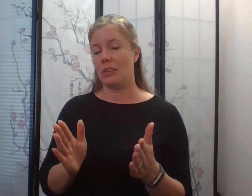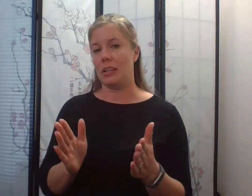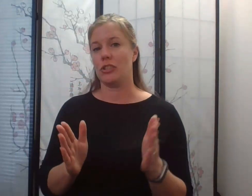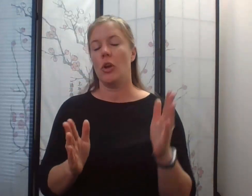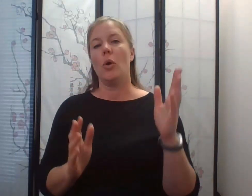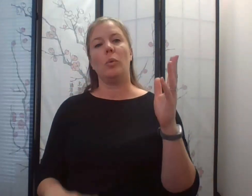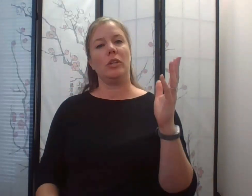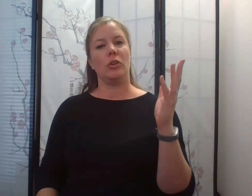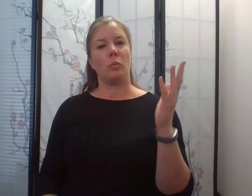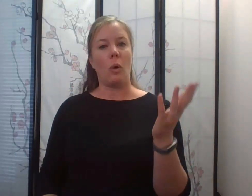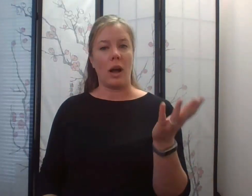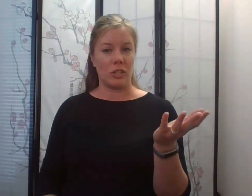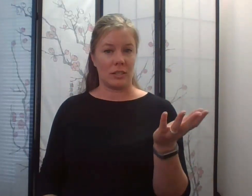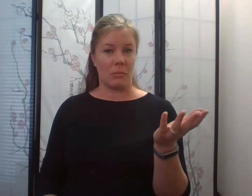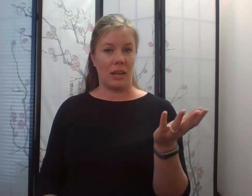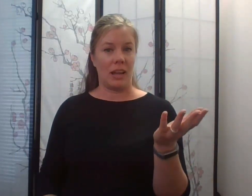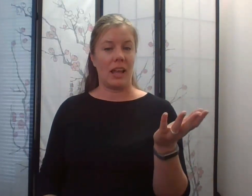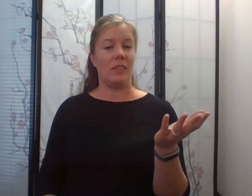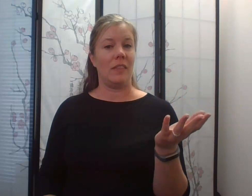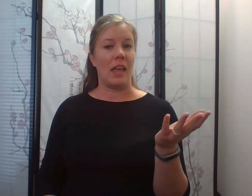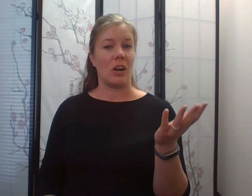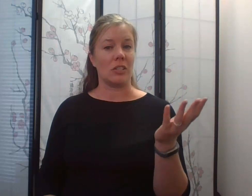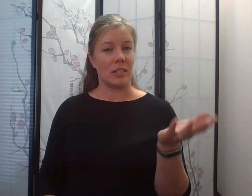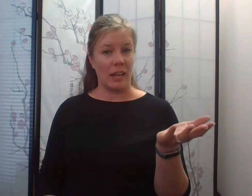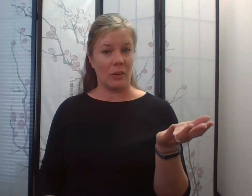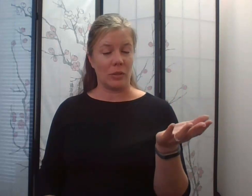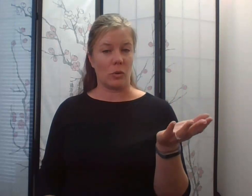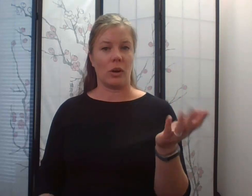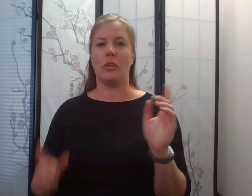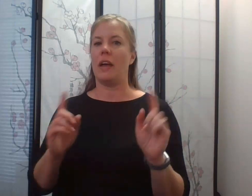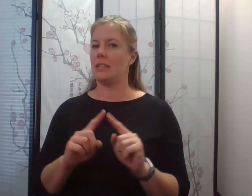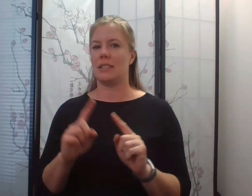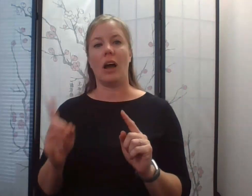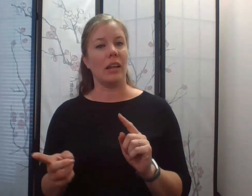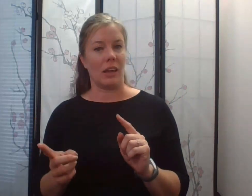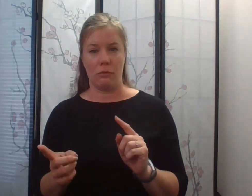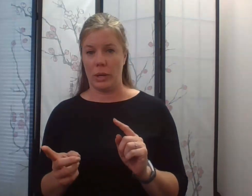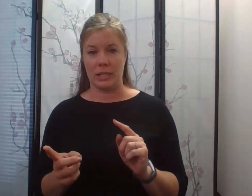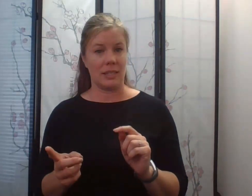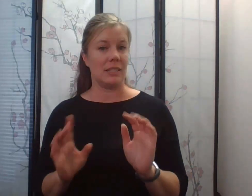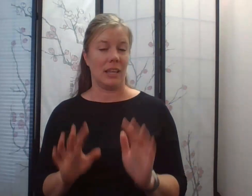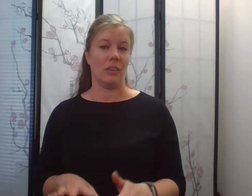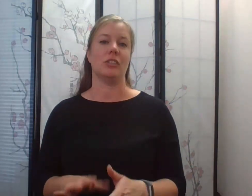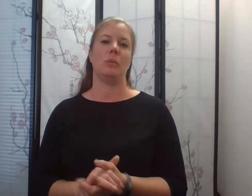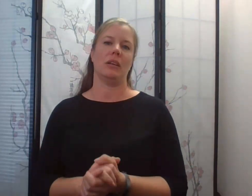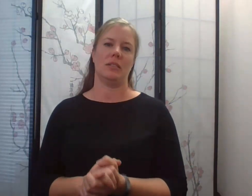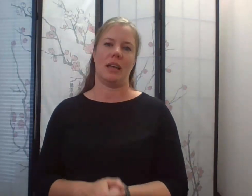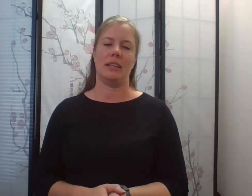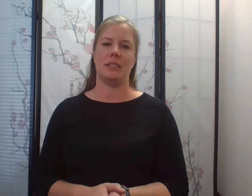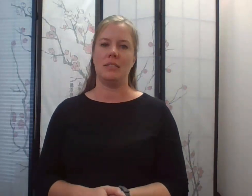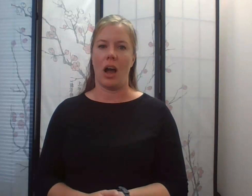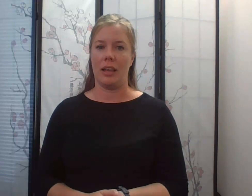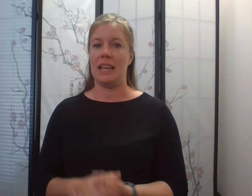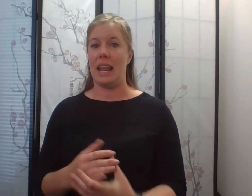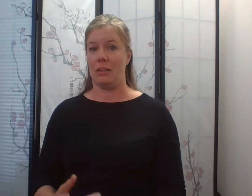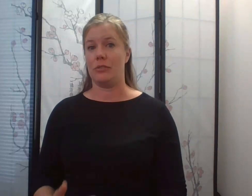is English, when you're watching somebody and they are signing a rhetorical, that does not get voiced into English because that